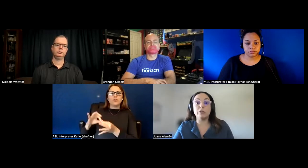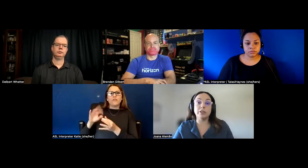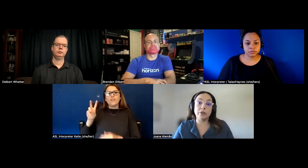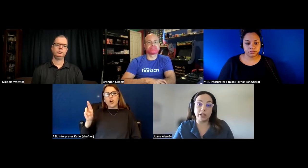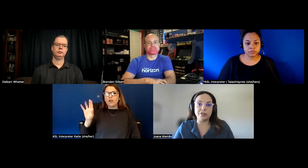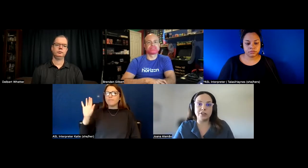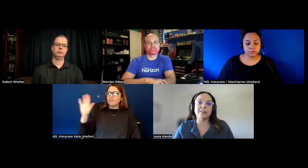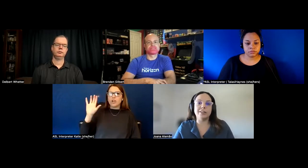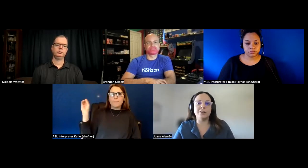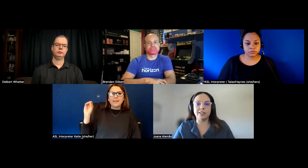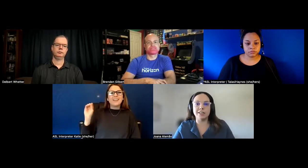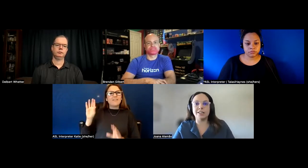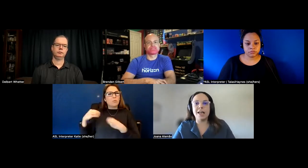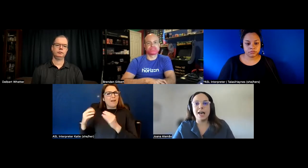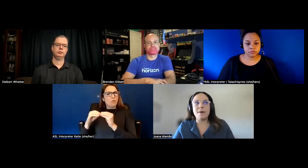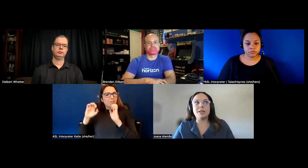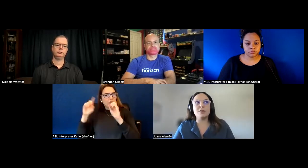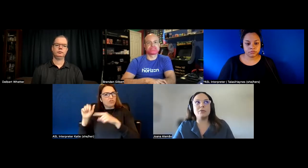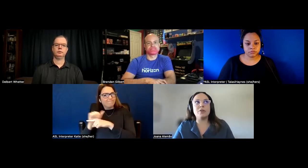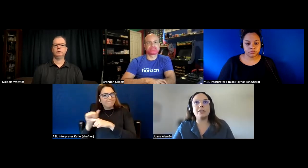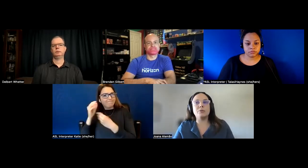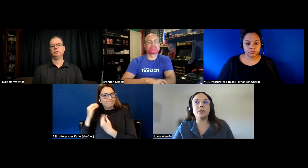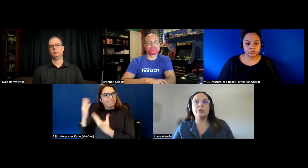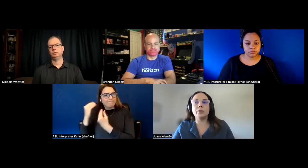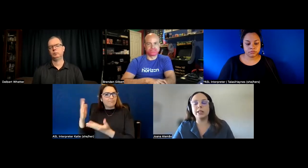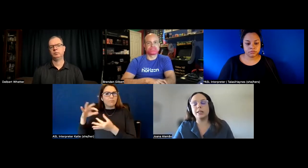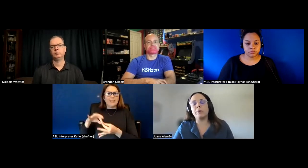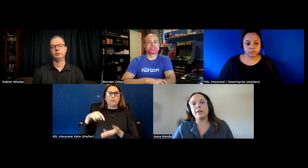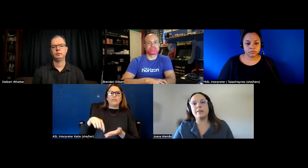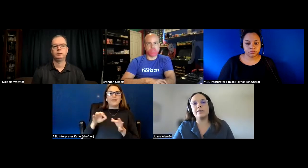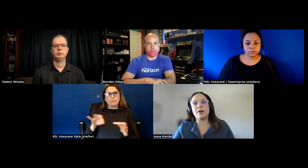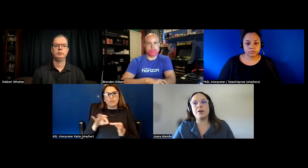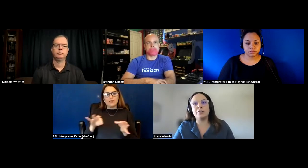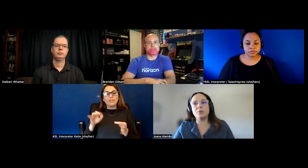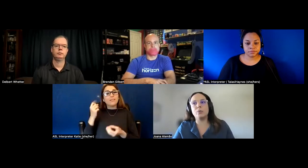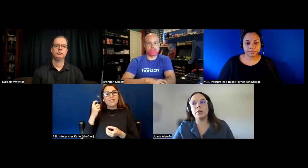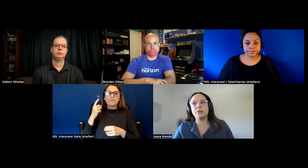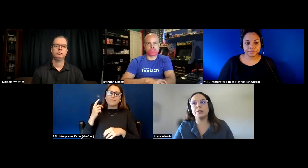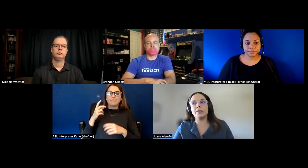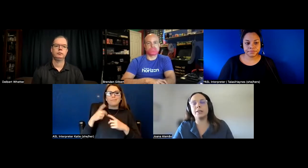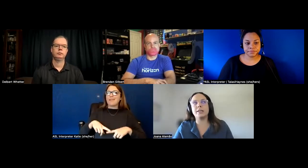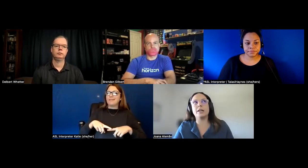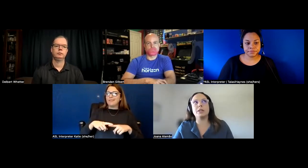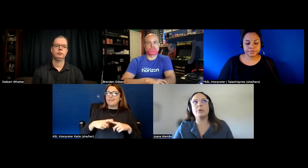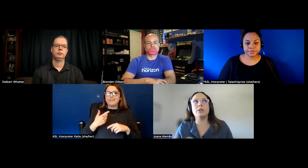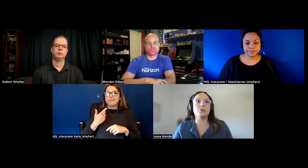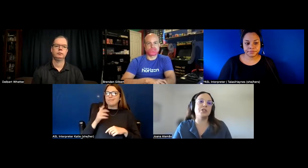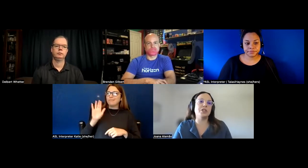education on this because of course it will really depend on what uh what the company wants to achieve